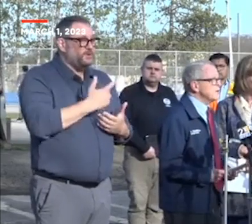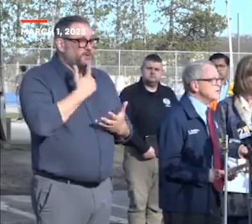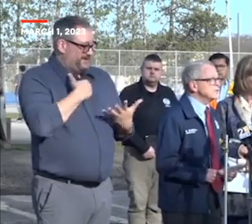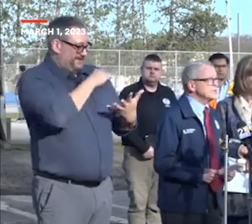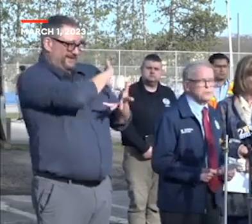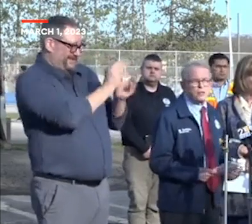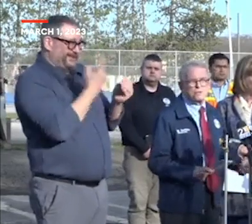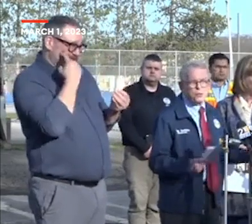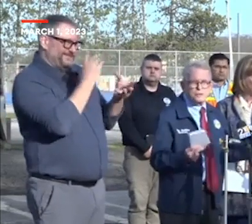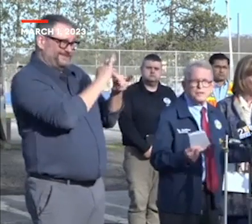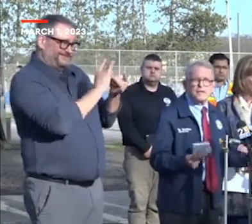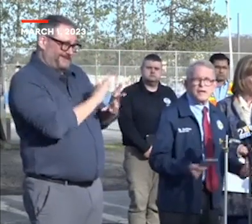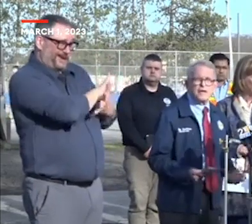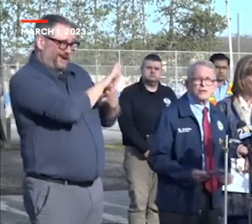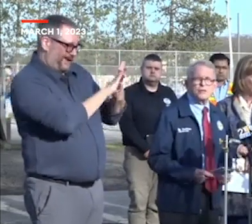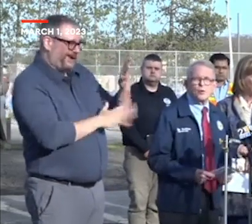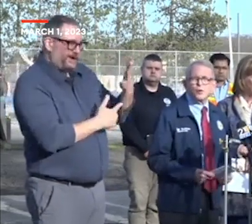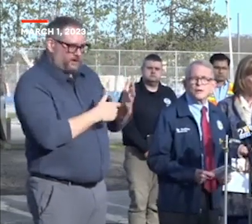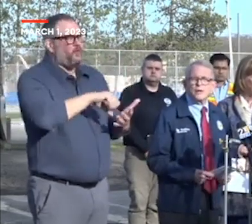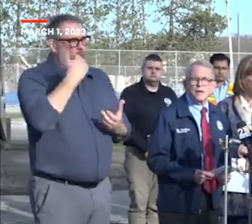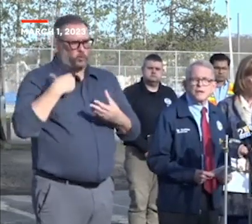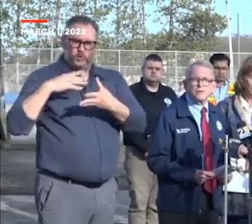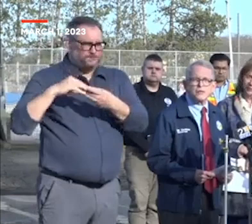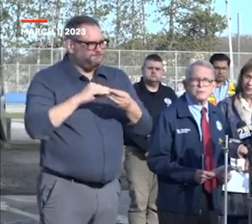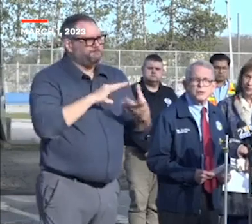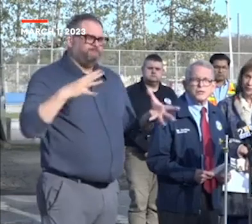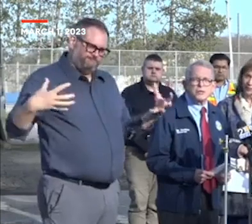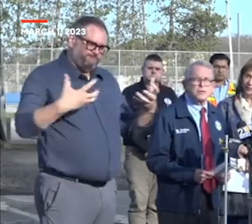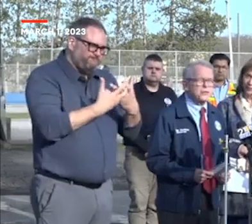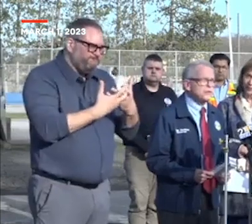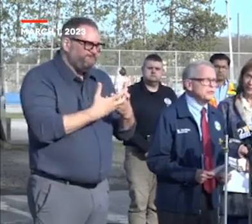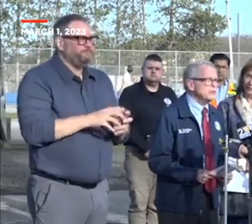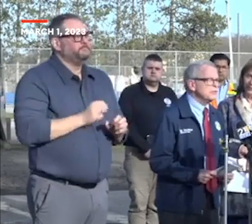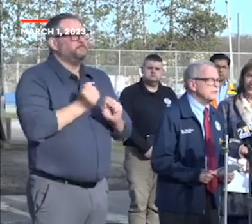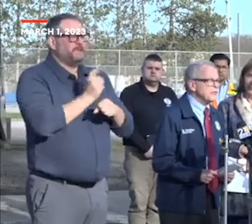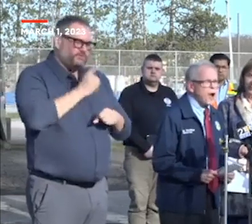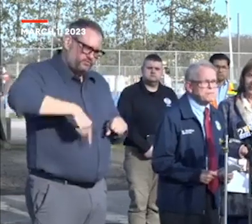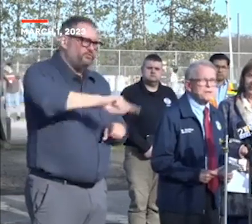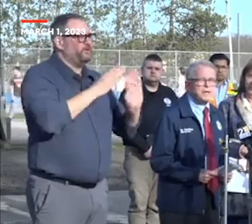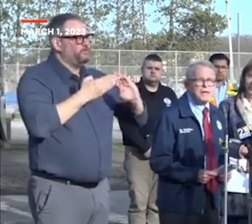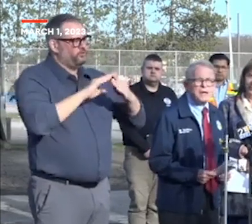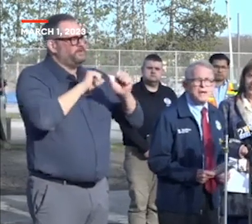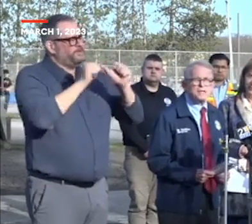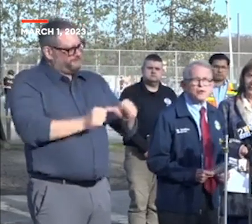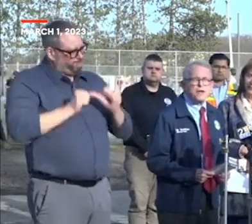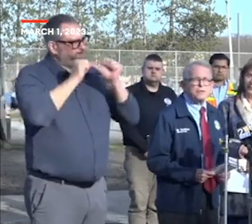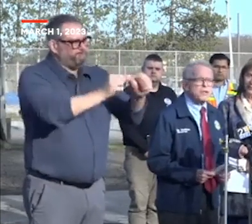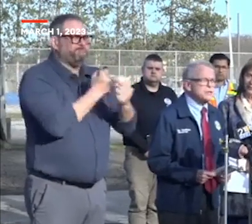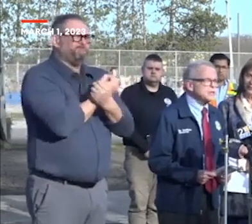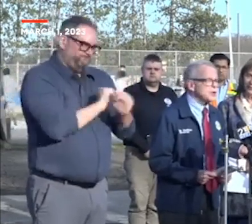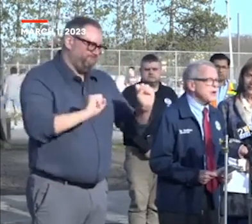other things as we look forward to go forward for this community to continue to thrive. It is a